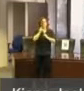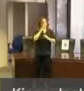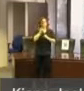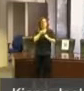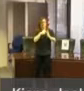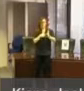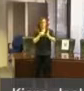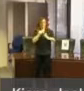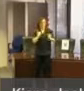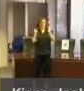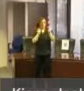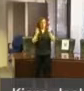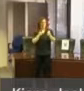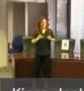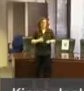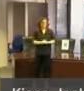are any questions.